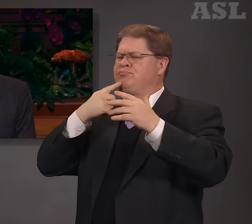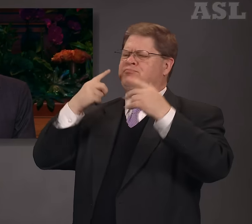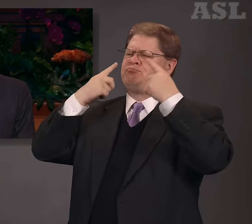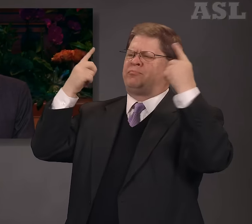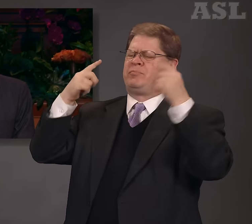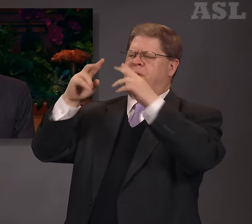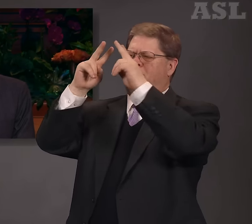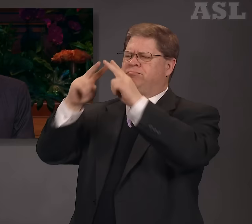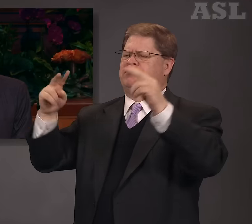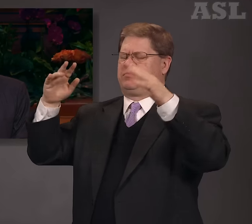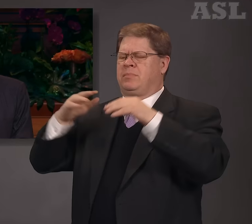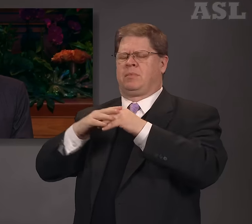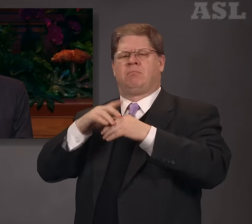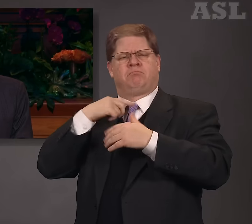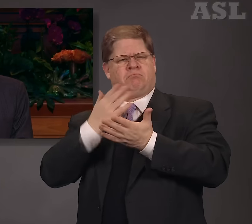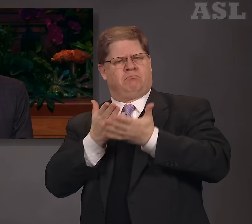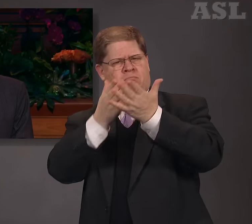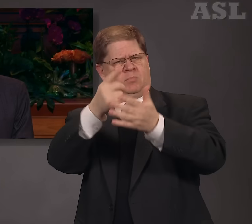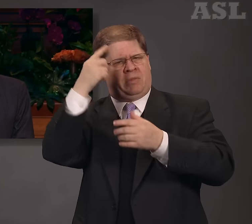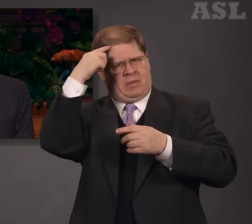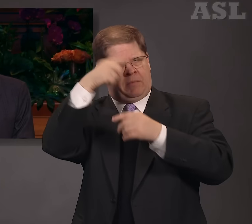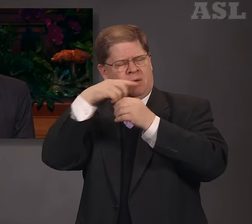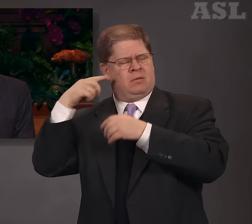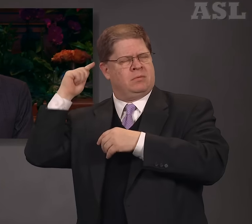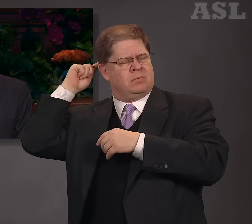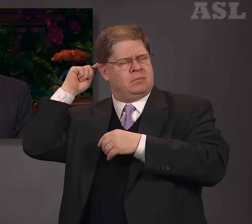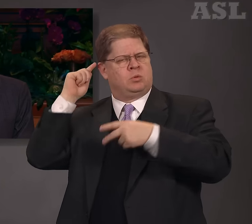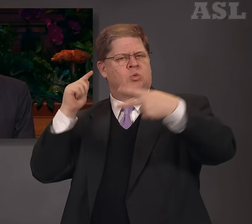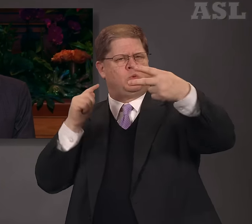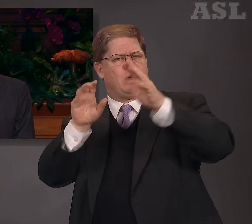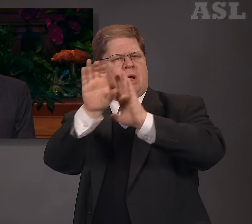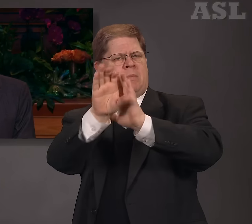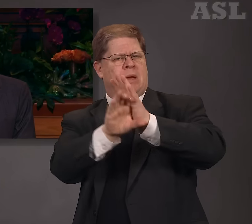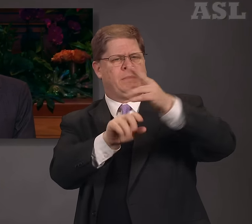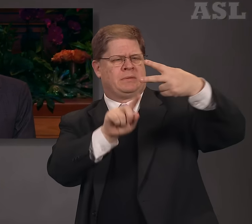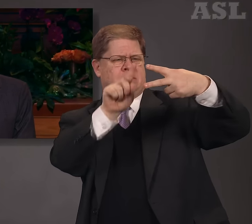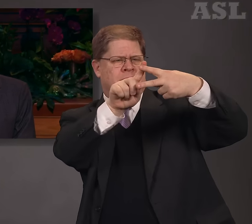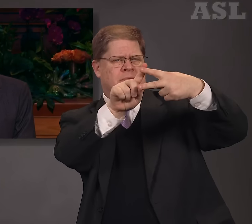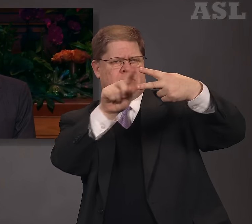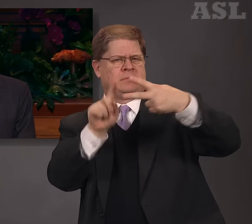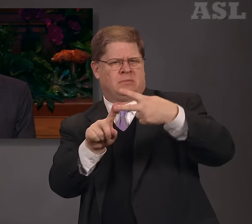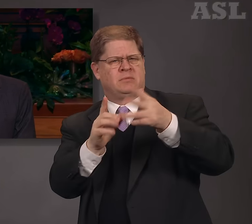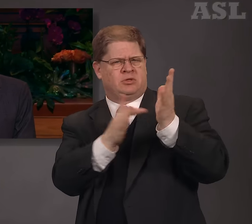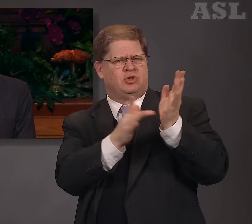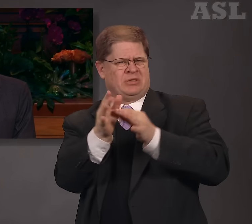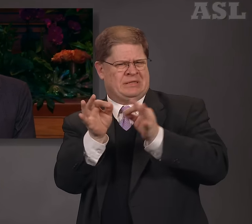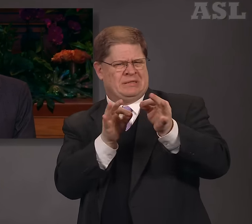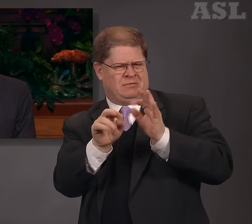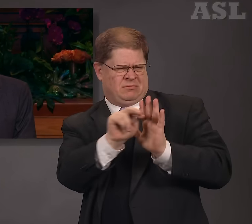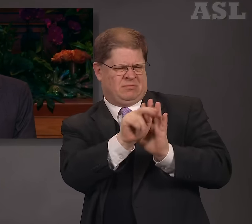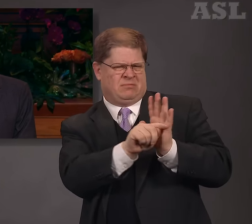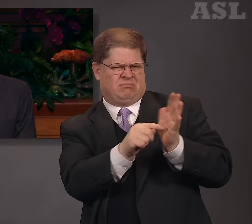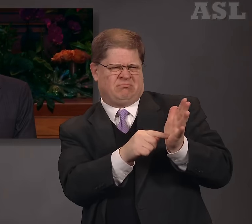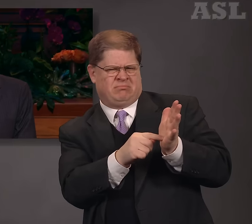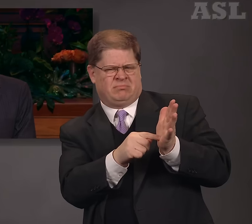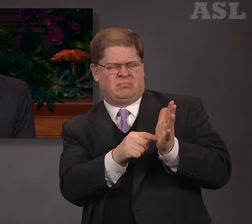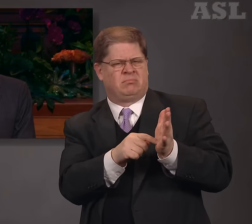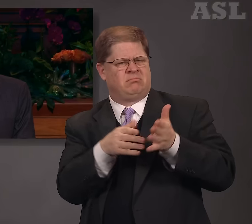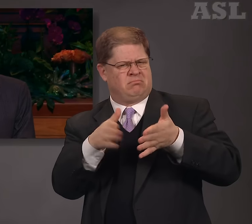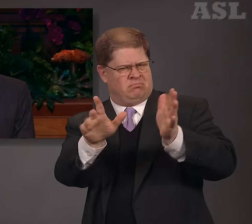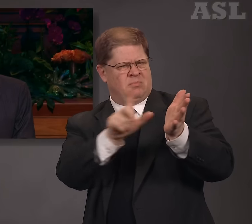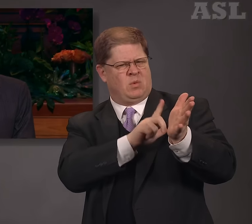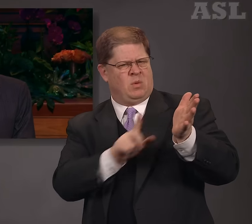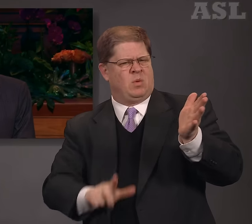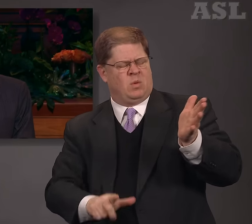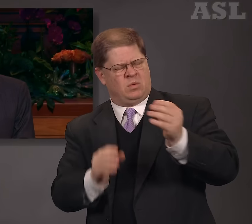towers, I invite you to remember the two great commandments described by Jesus Christ in the New Testament. May the